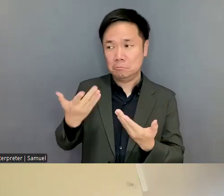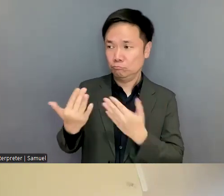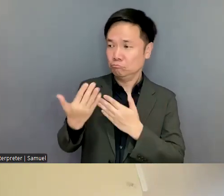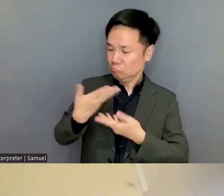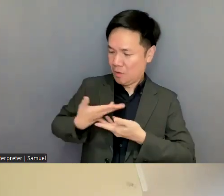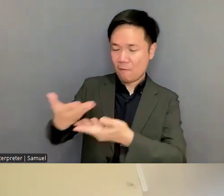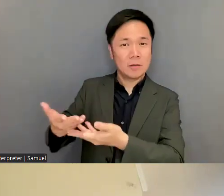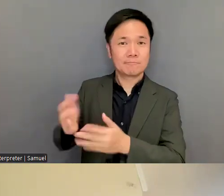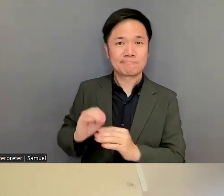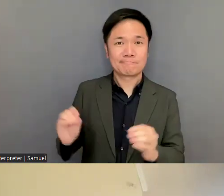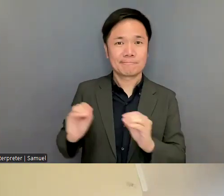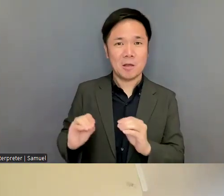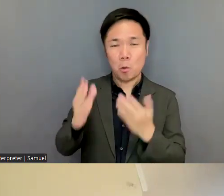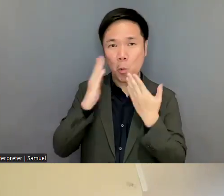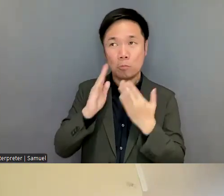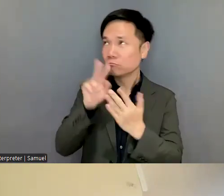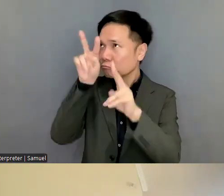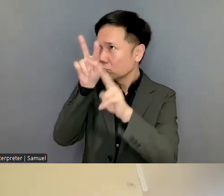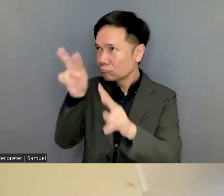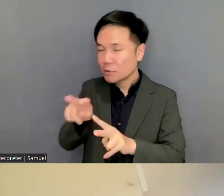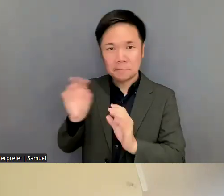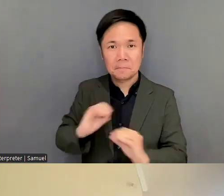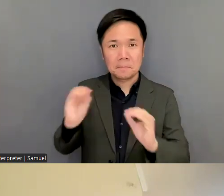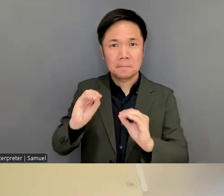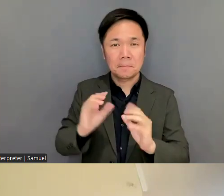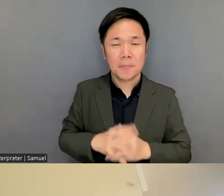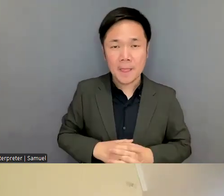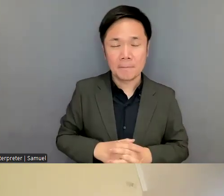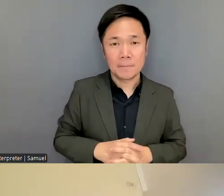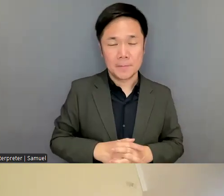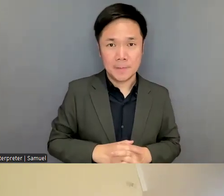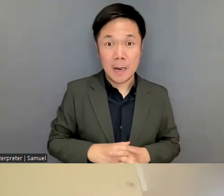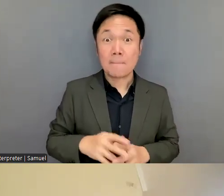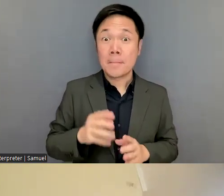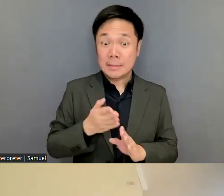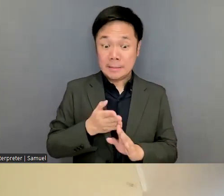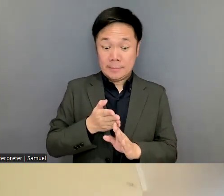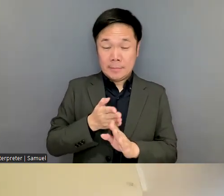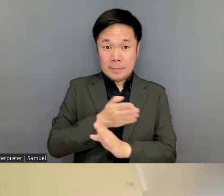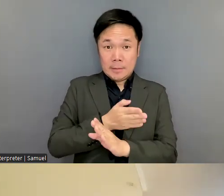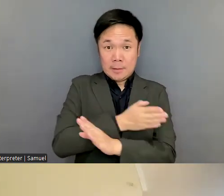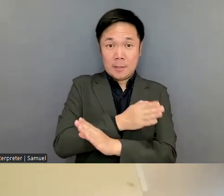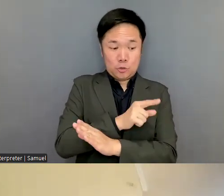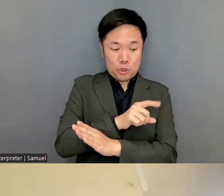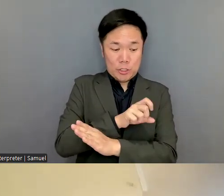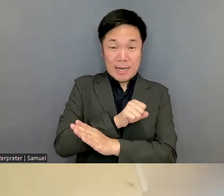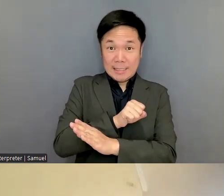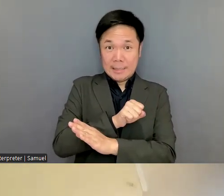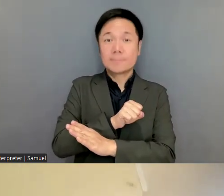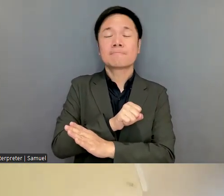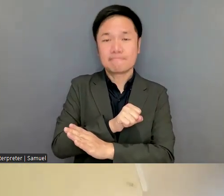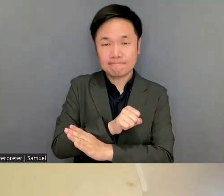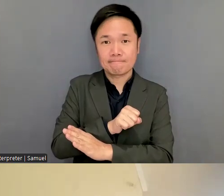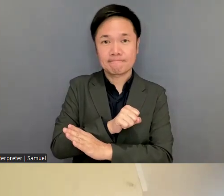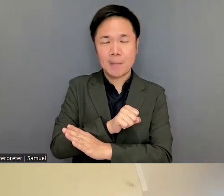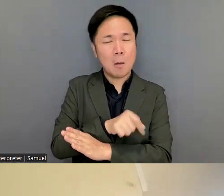of. So in terms of the GDS and its consultation, I